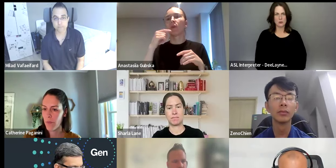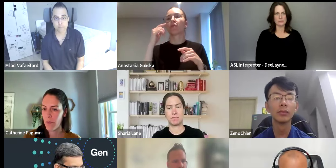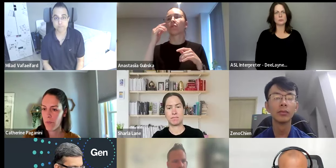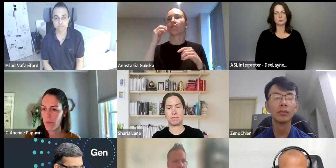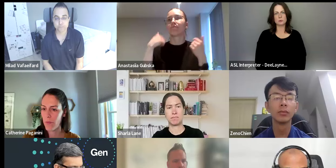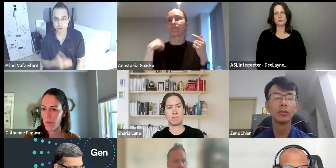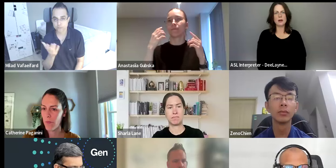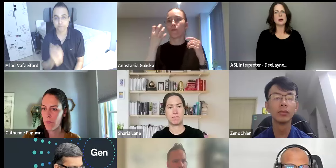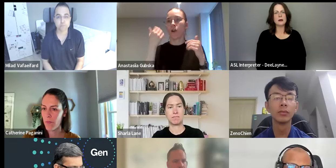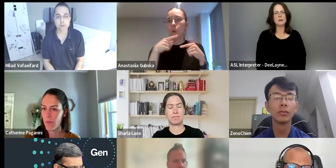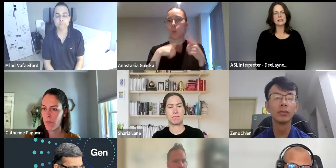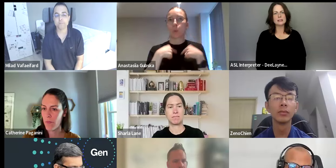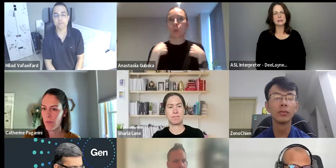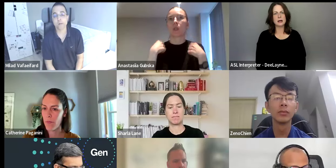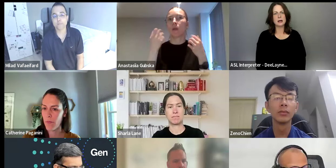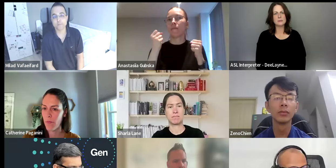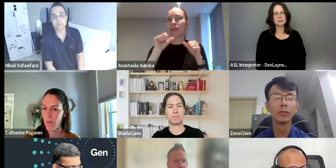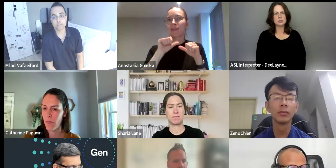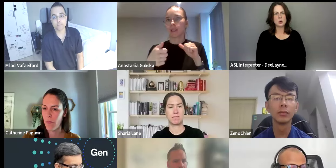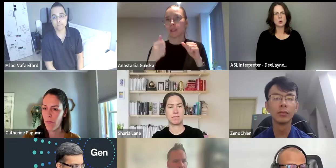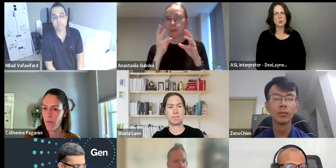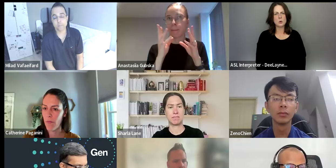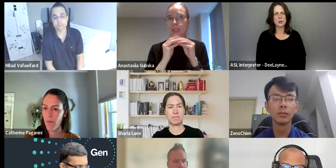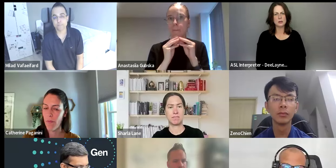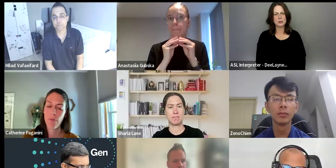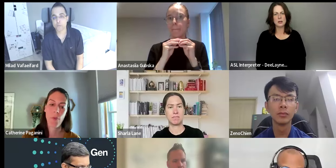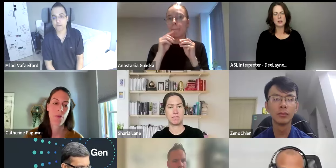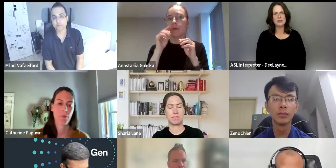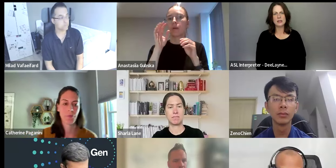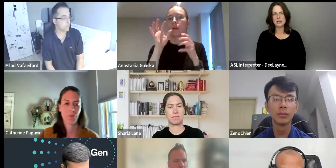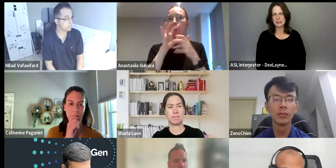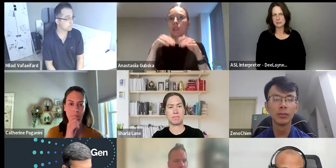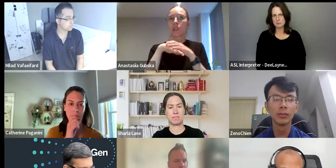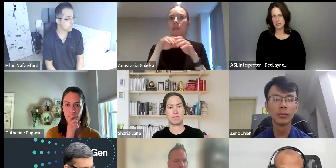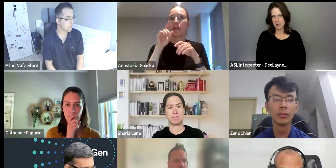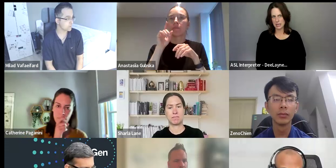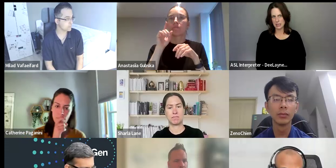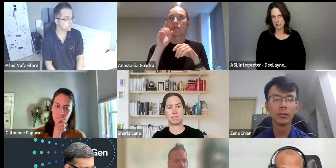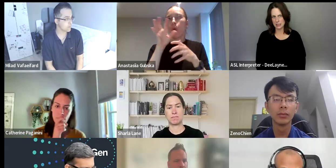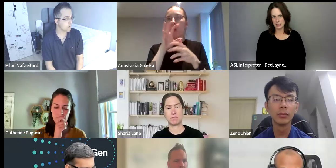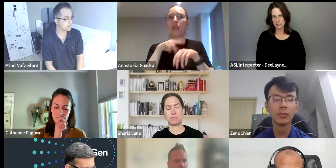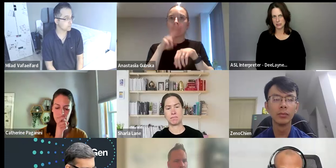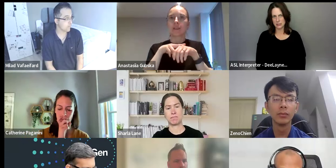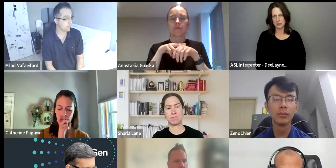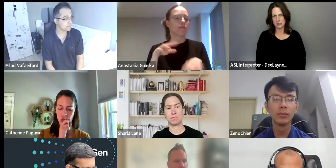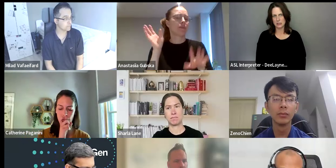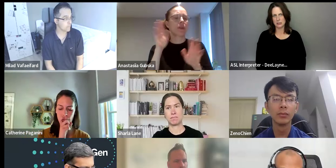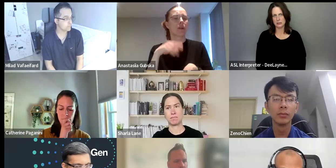So, okay, we'll move on. All right. So the next meeting,